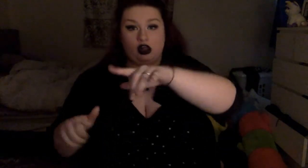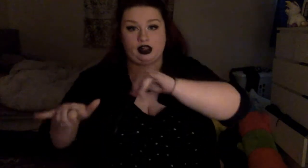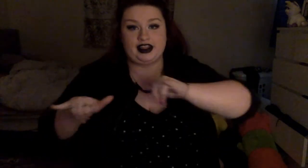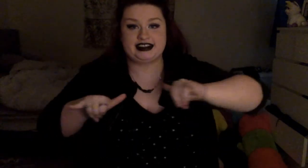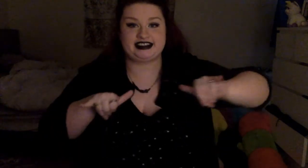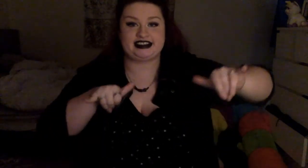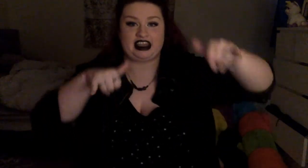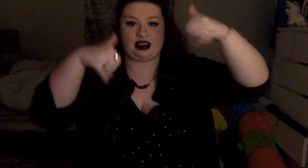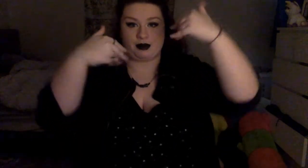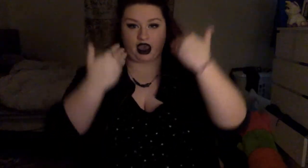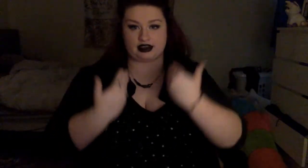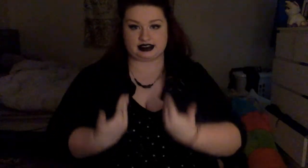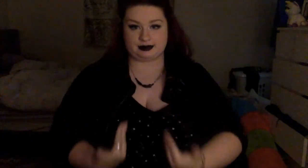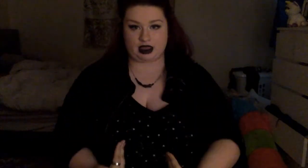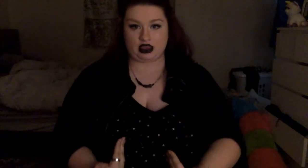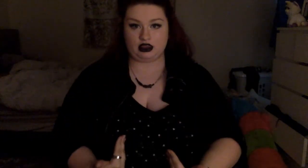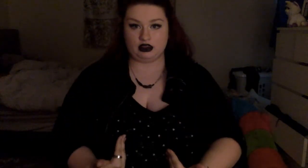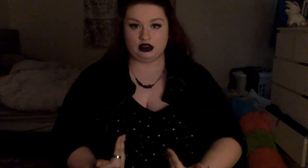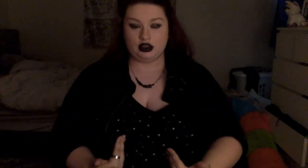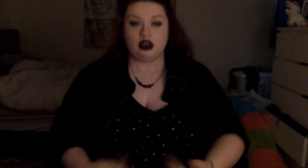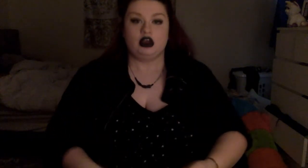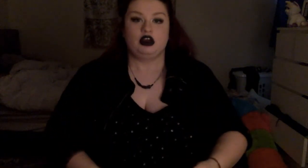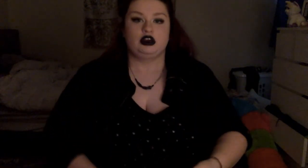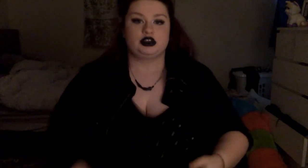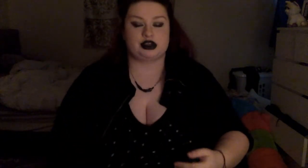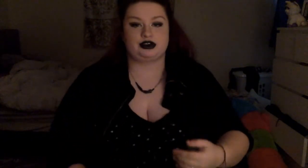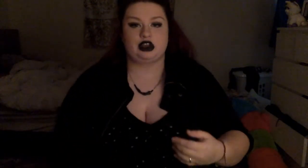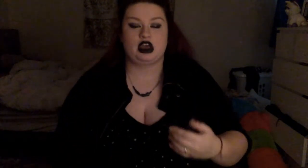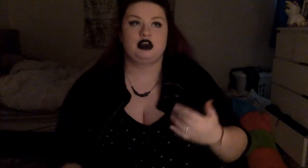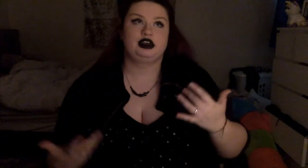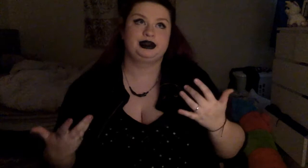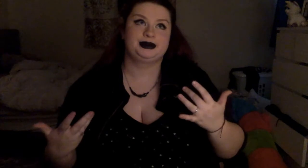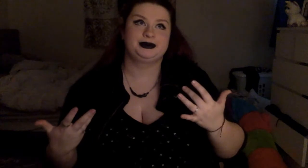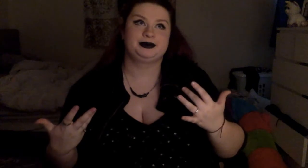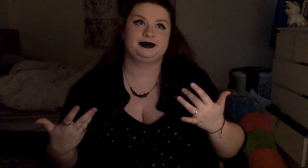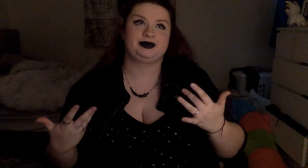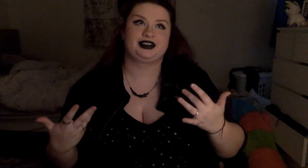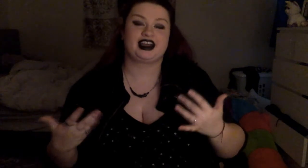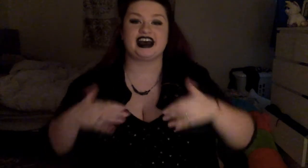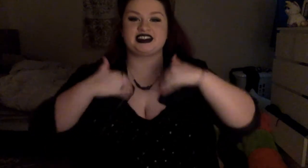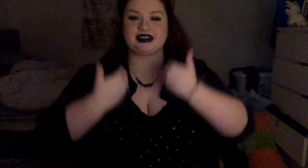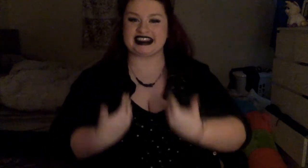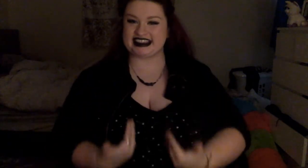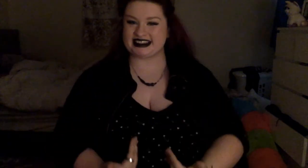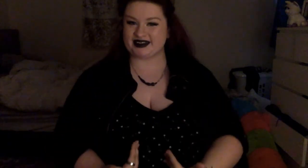all same as me. So, I do it this way